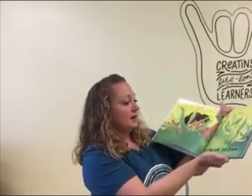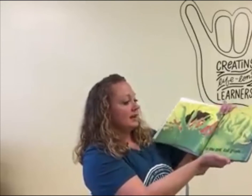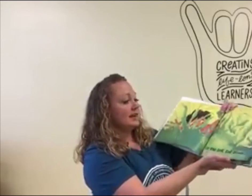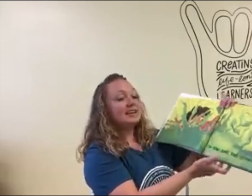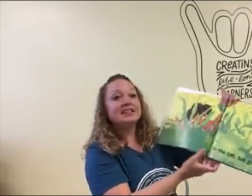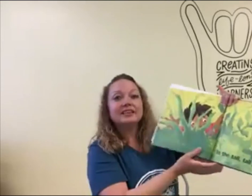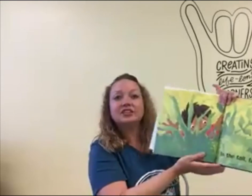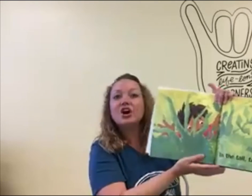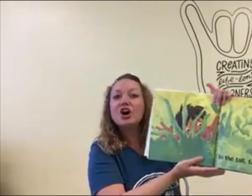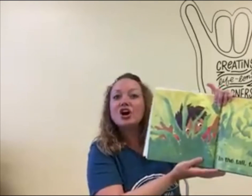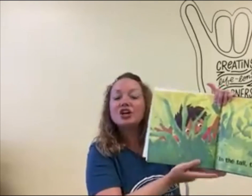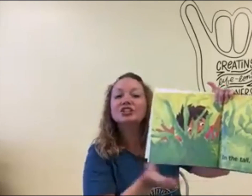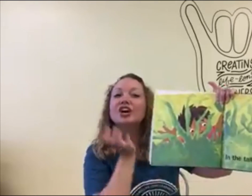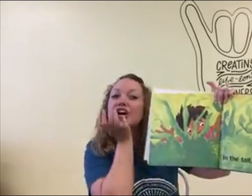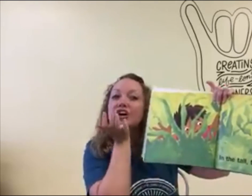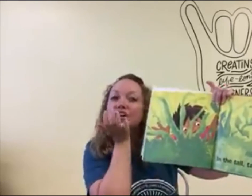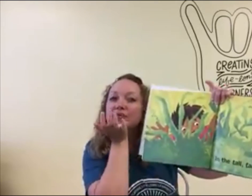In the tall, tall grass.